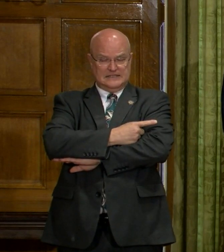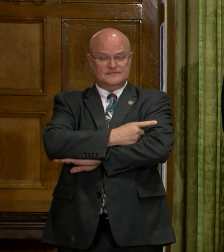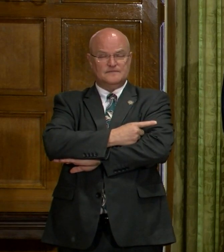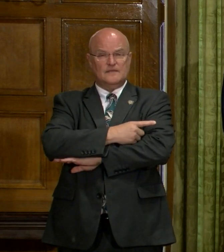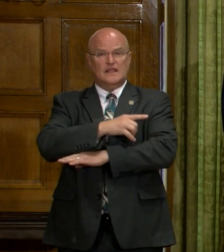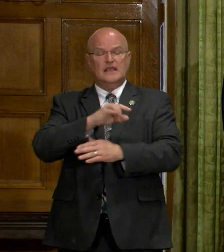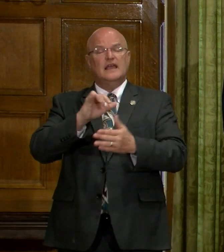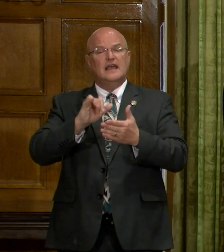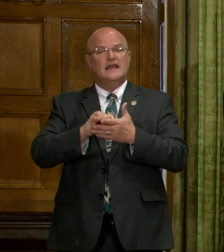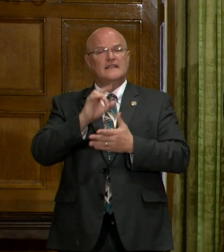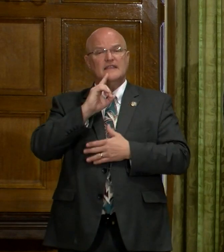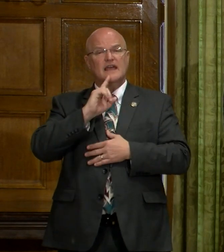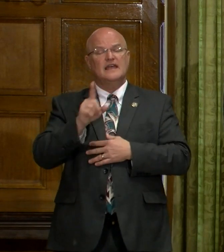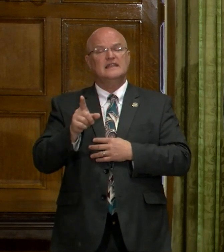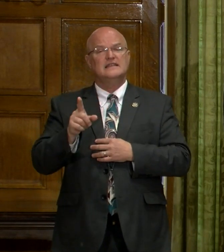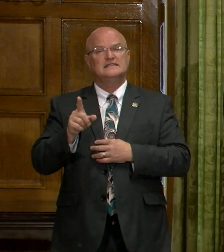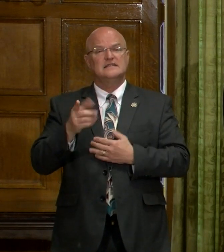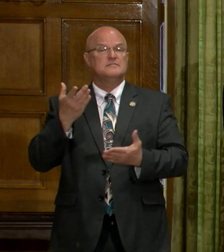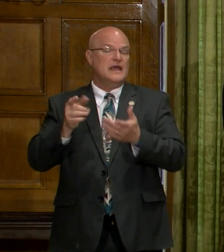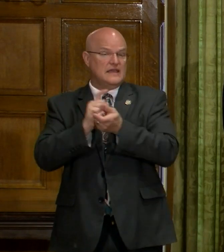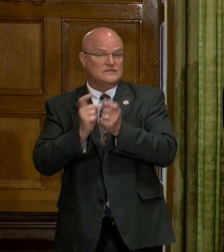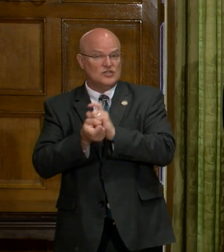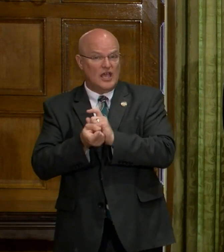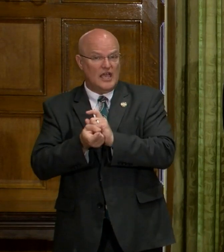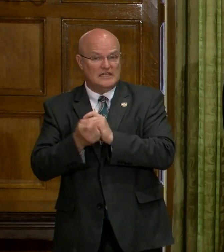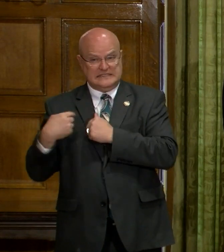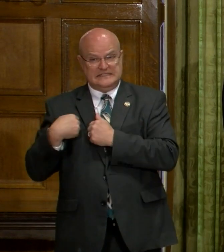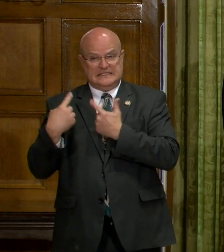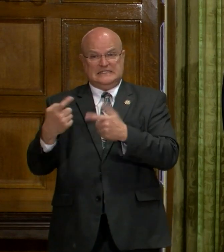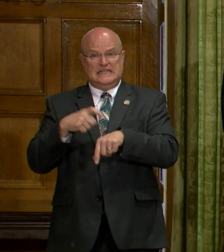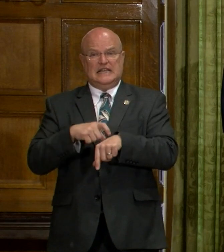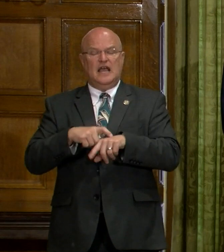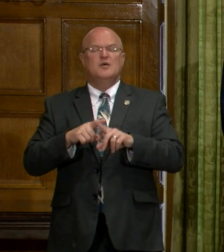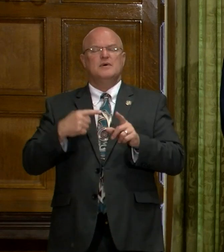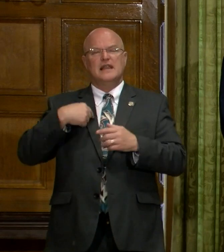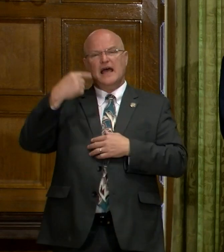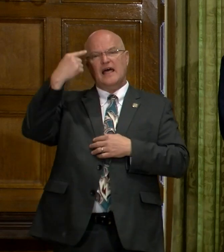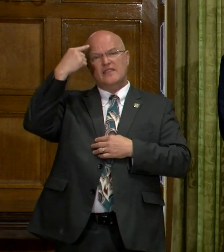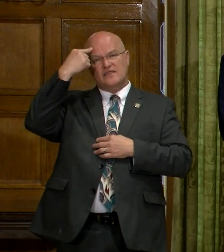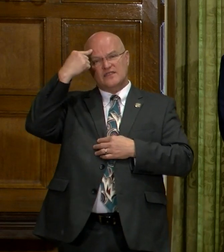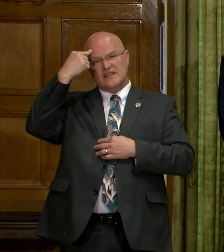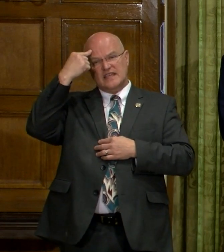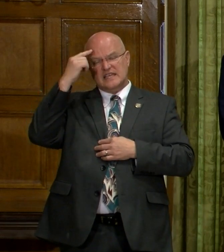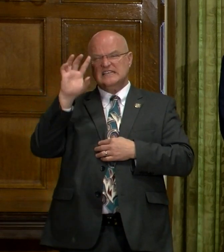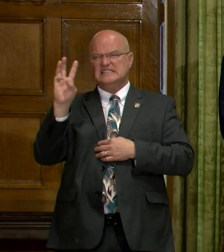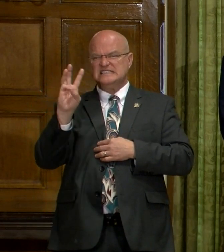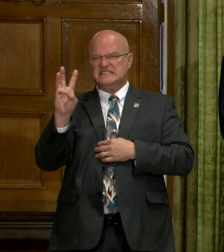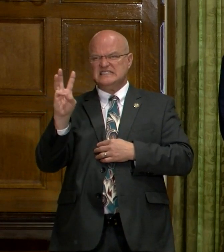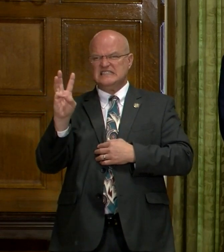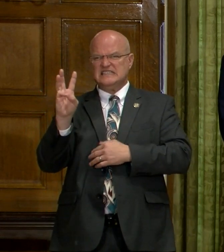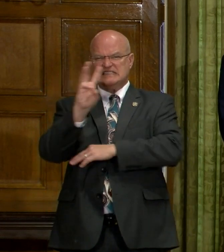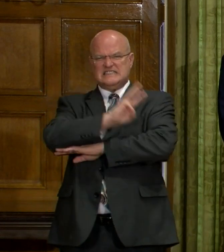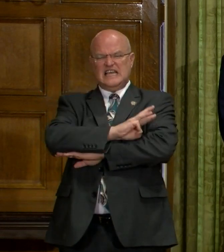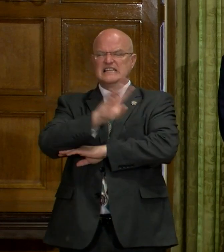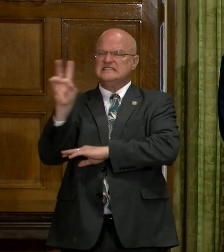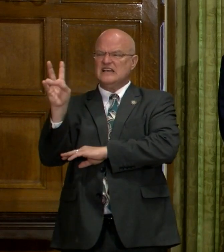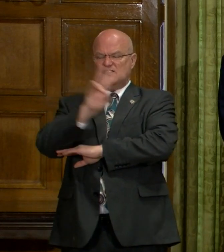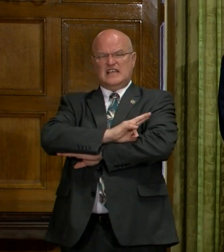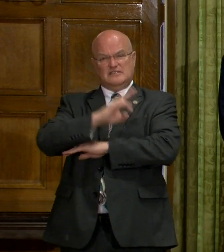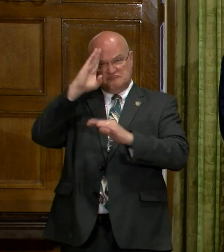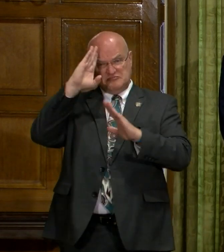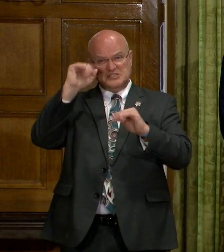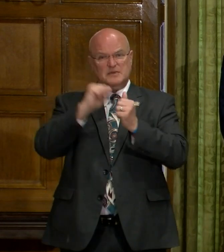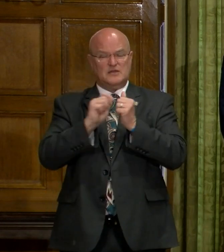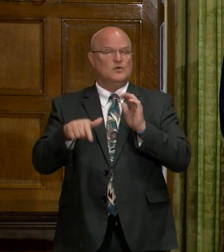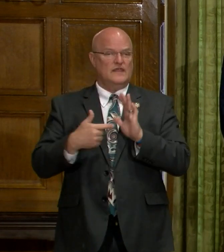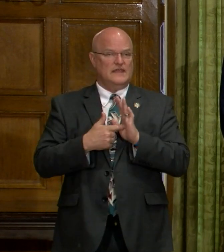That may have changed since then, but I think 6-7 days is about what we would expect